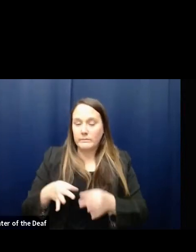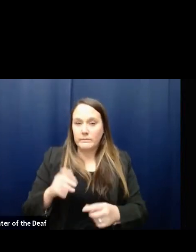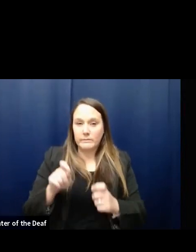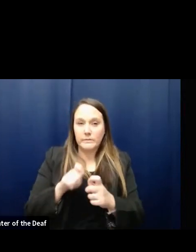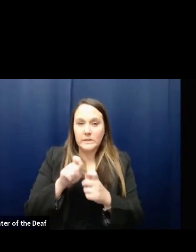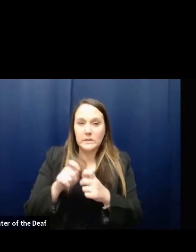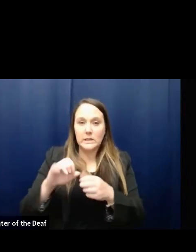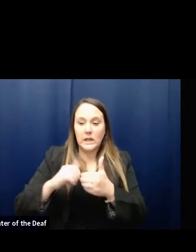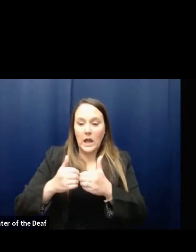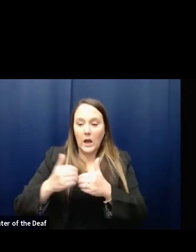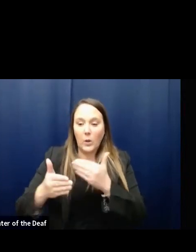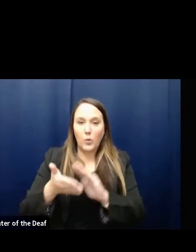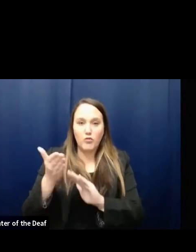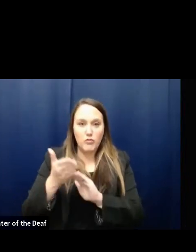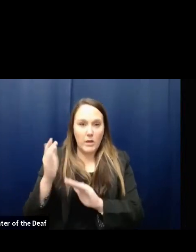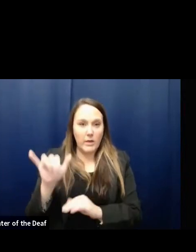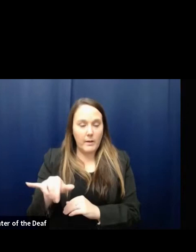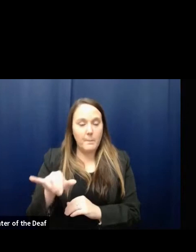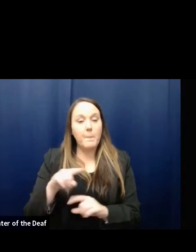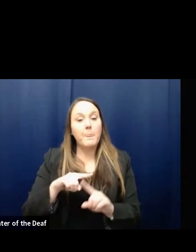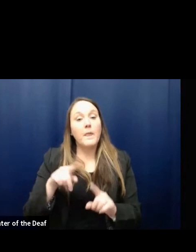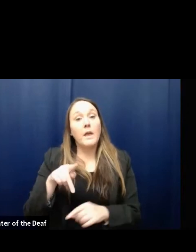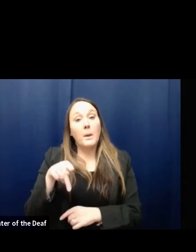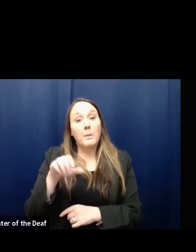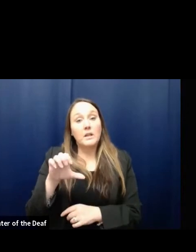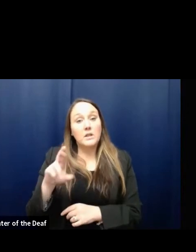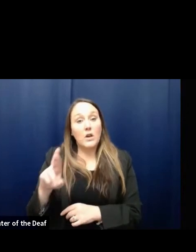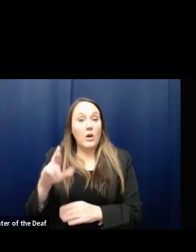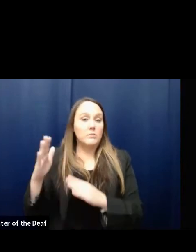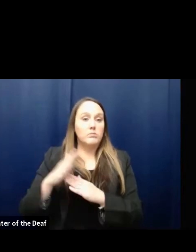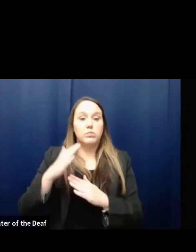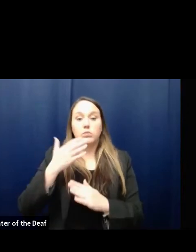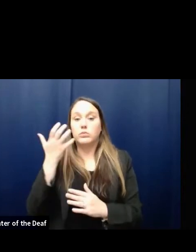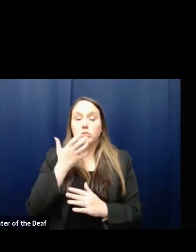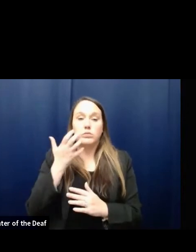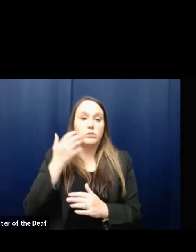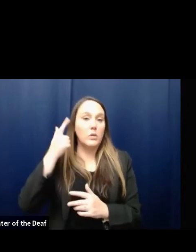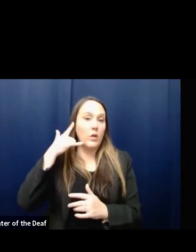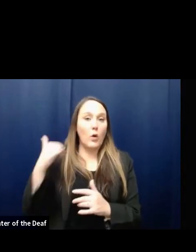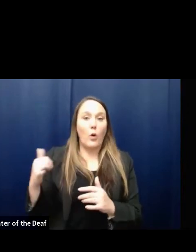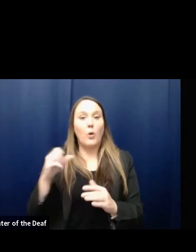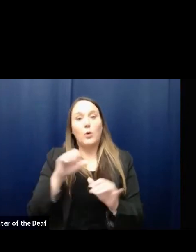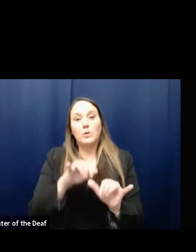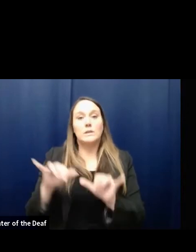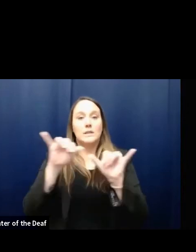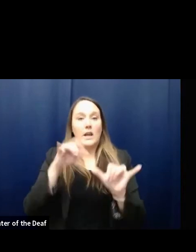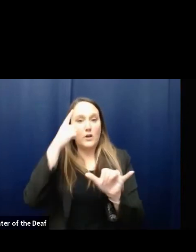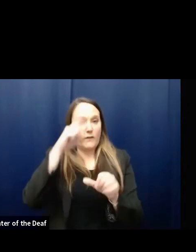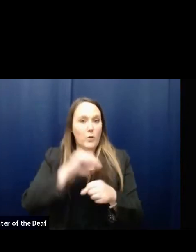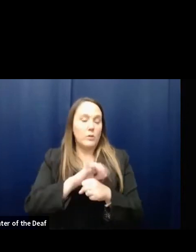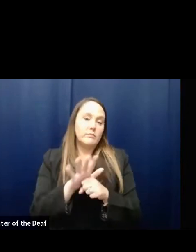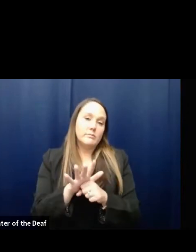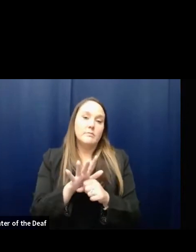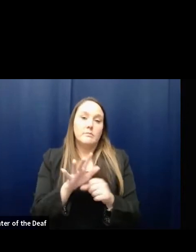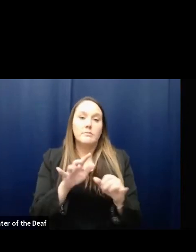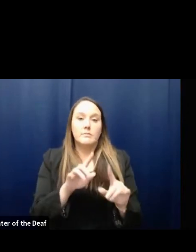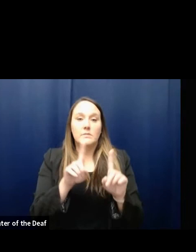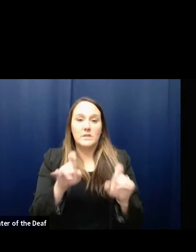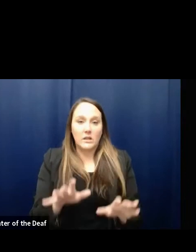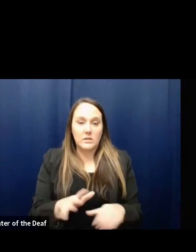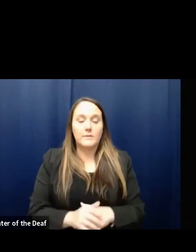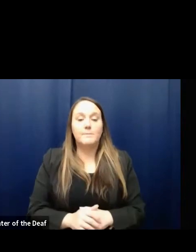that. And PCR is considered the gold standard for COVID testing. And other testing too, but COVID